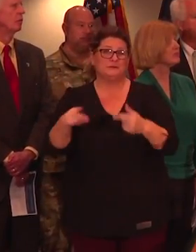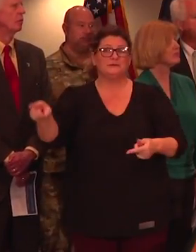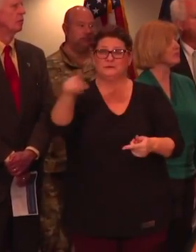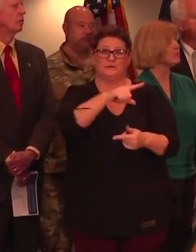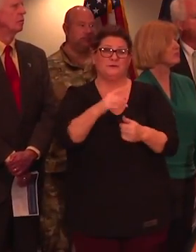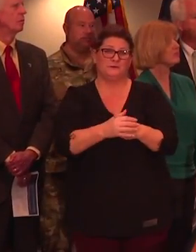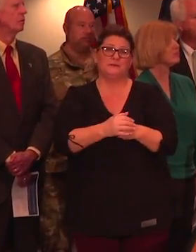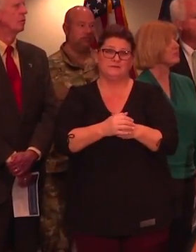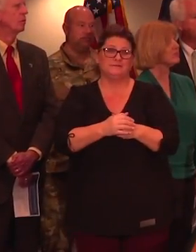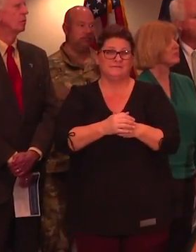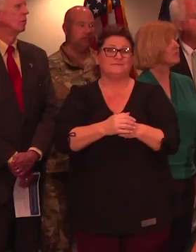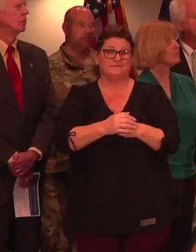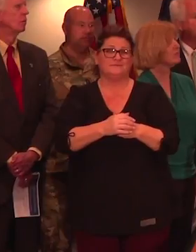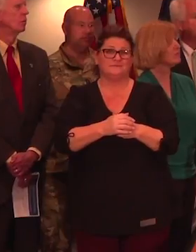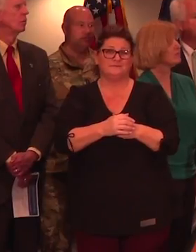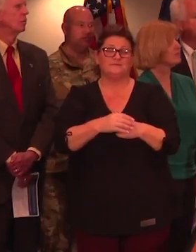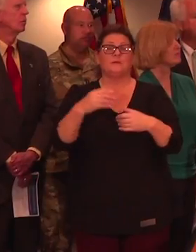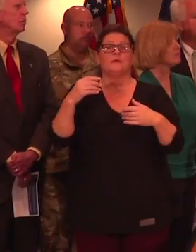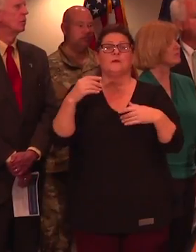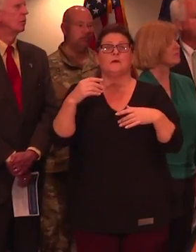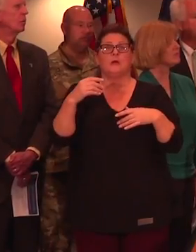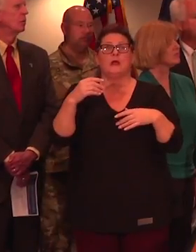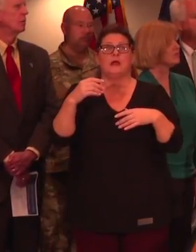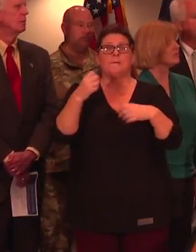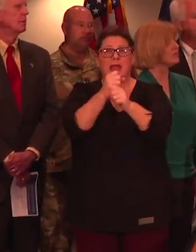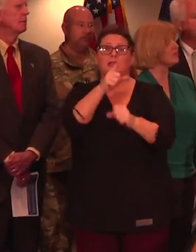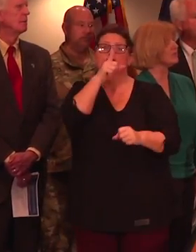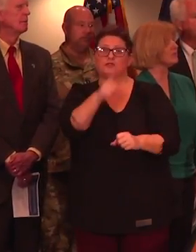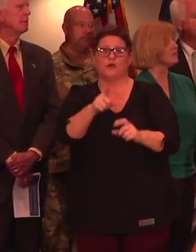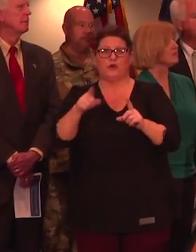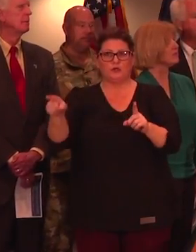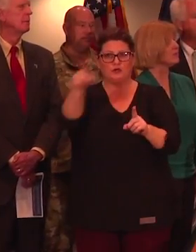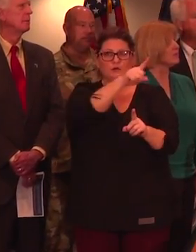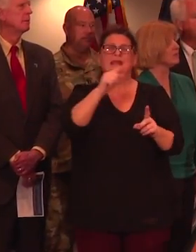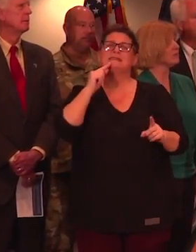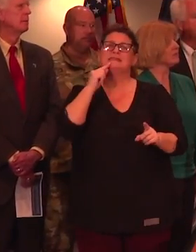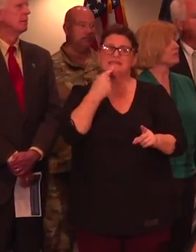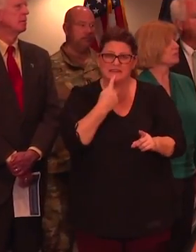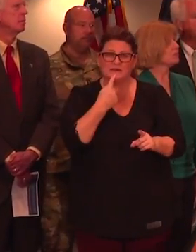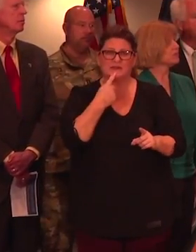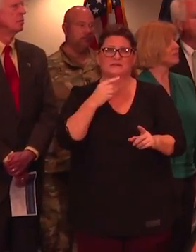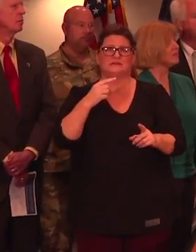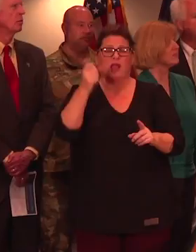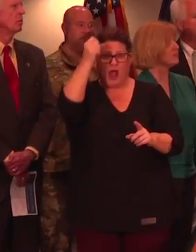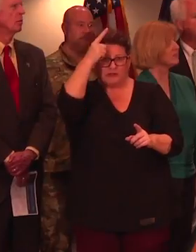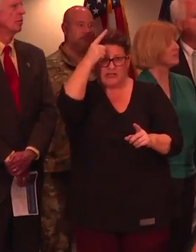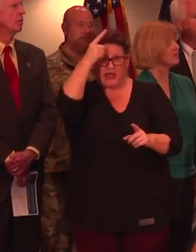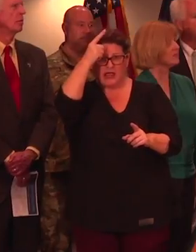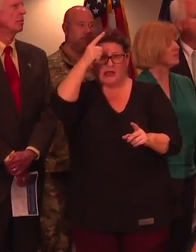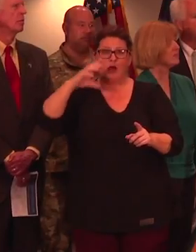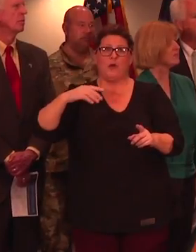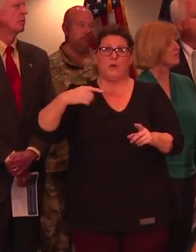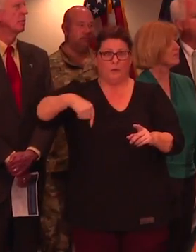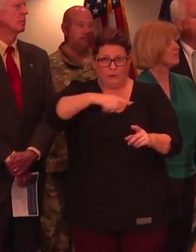community containment measures. So that to the extent that individuals take very seriously our recommendations that they do not go in public